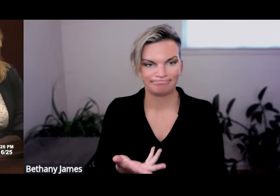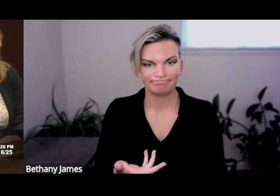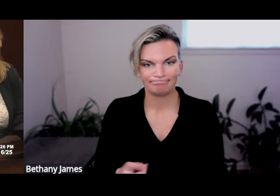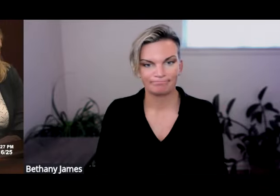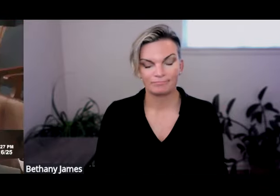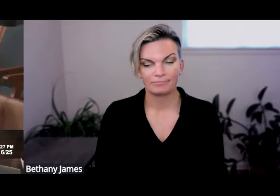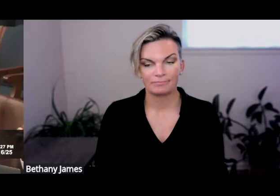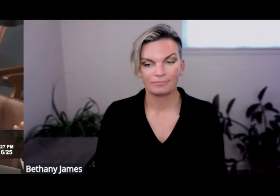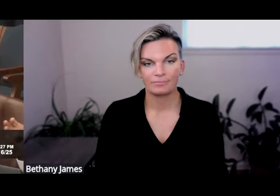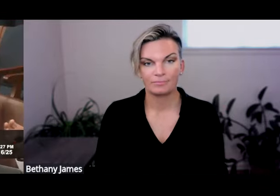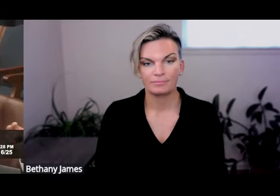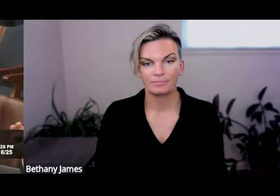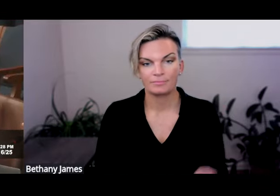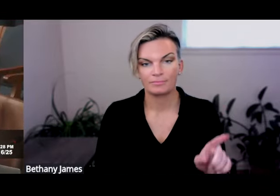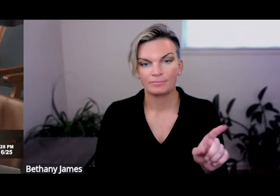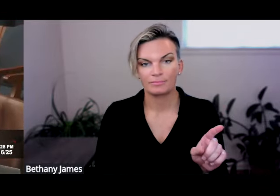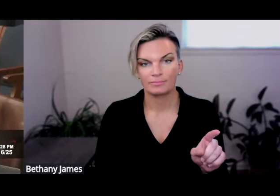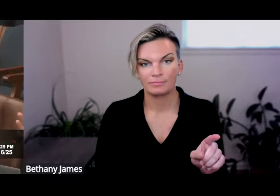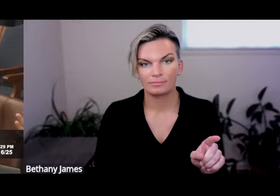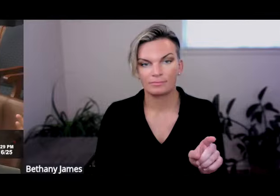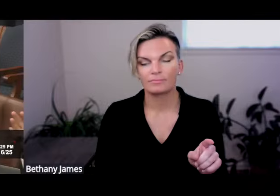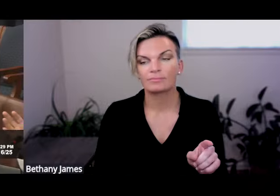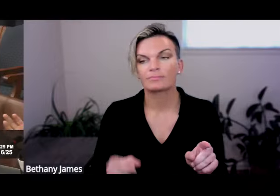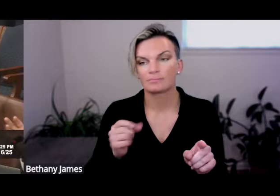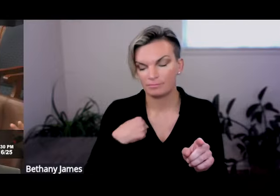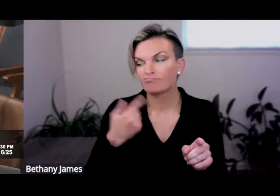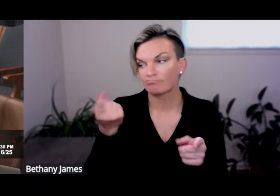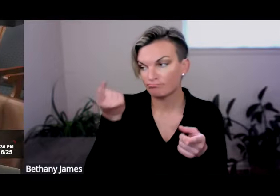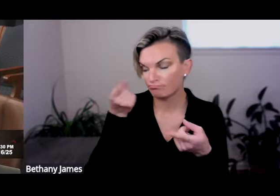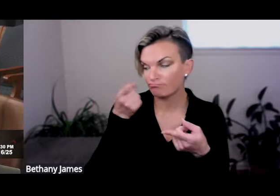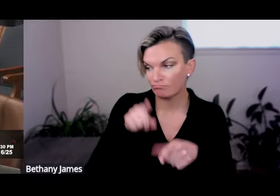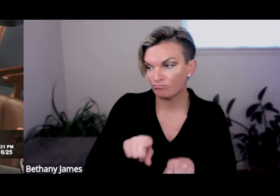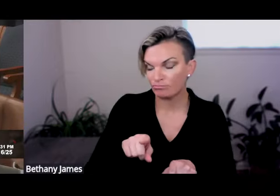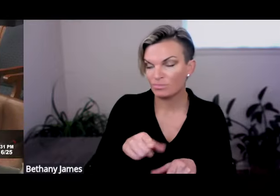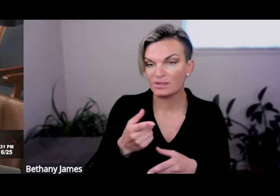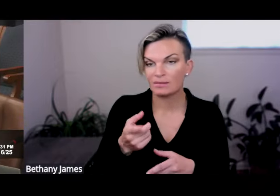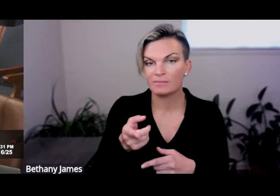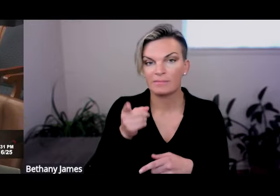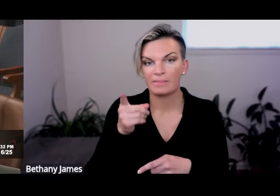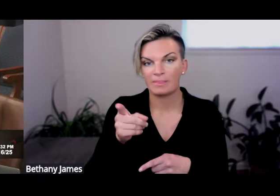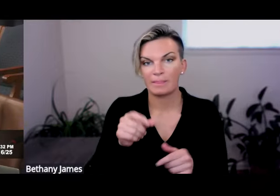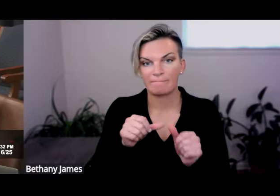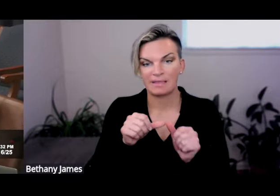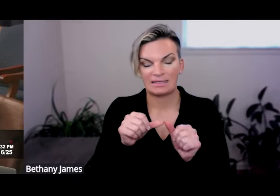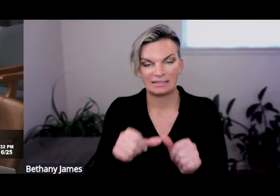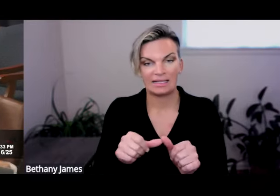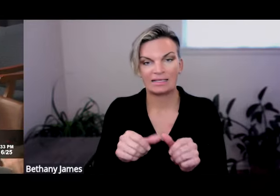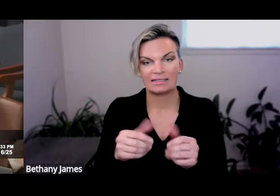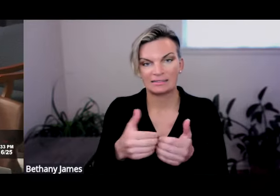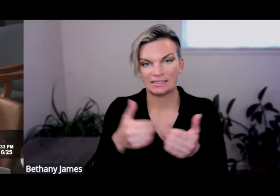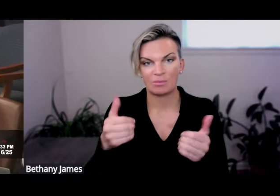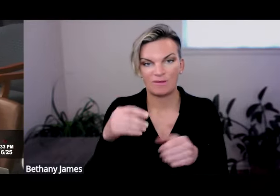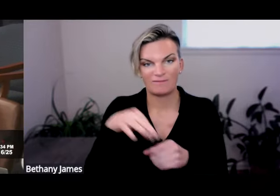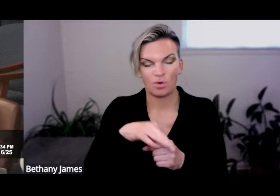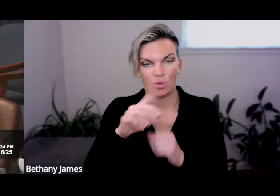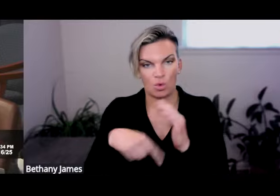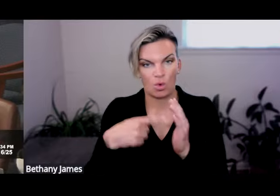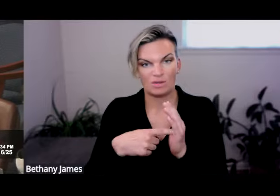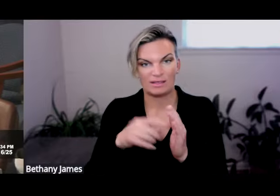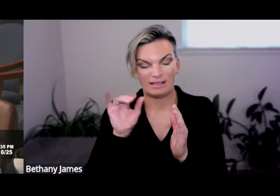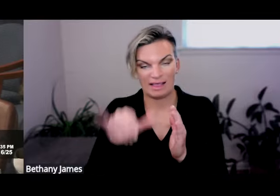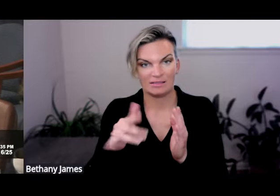you. And as I'm listening to this, maintaining separate voter rolls, I think that's a pretty strong